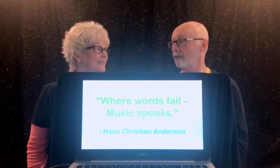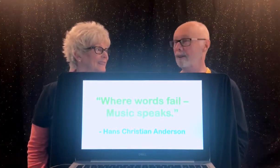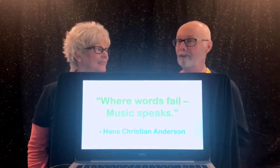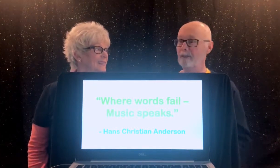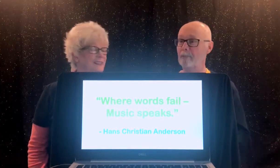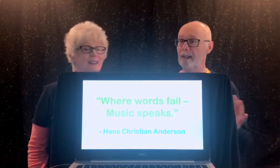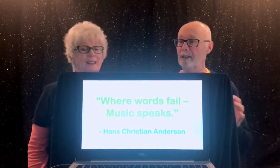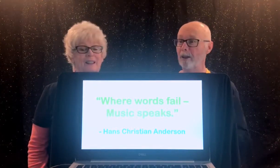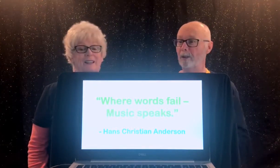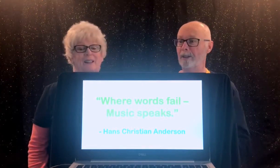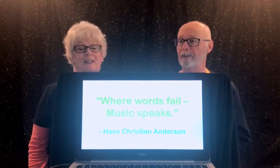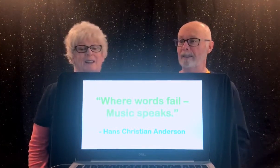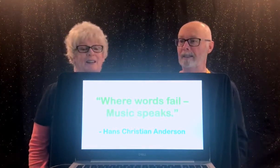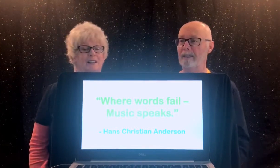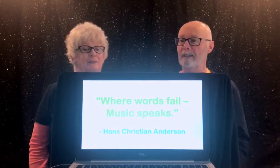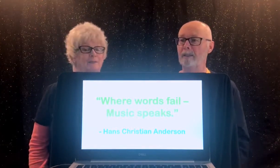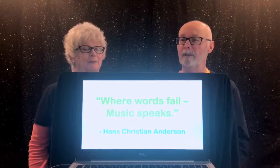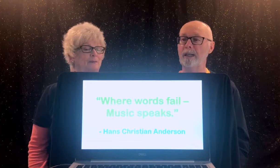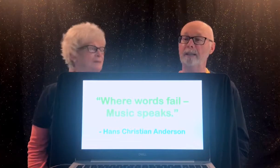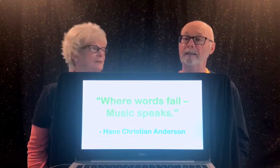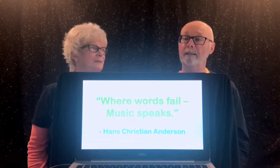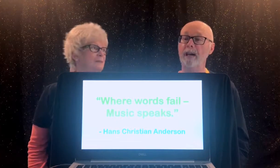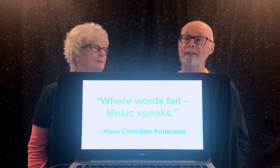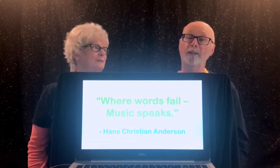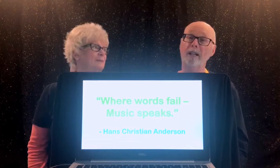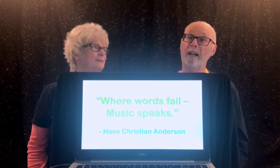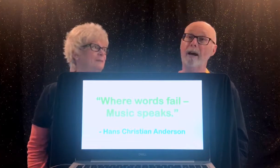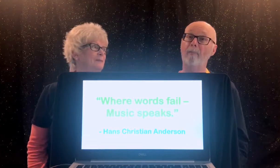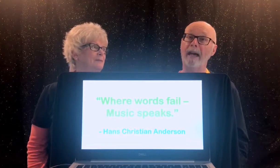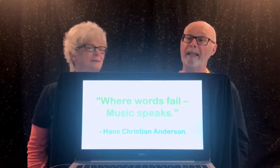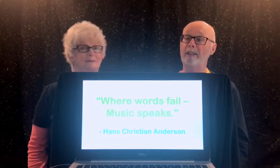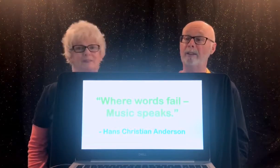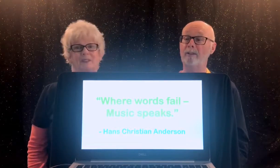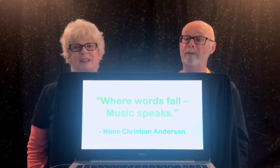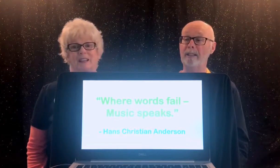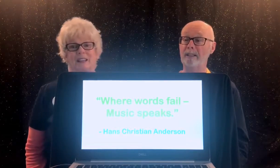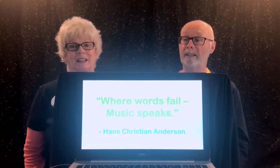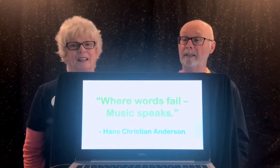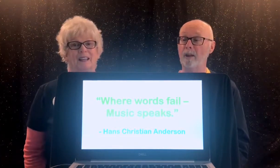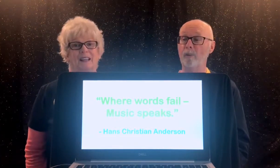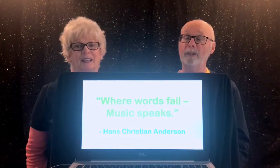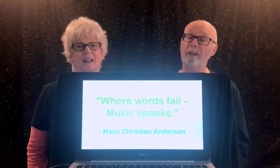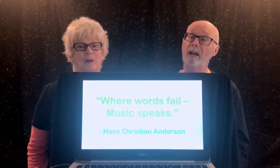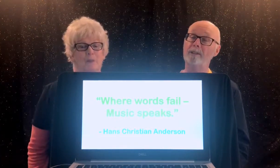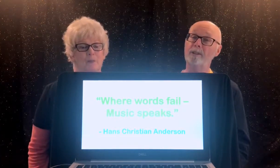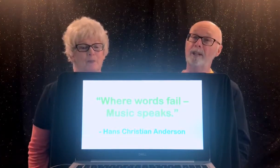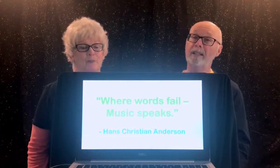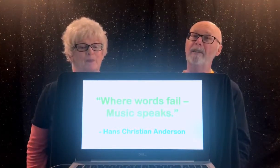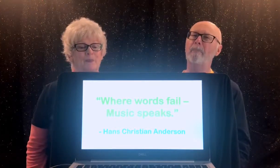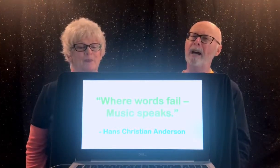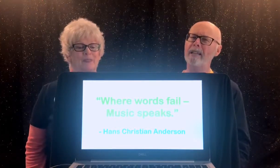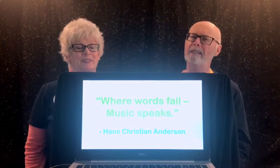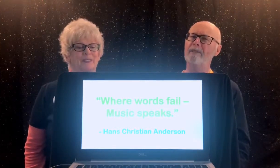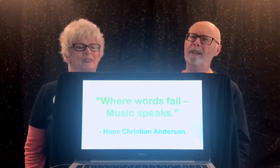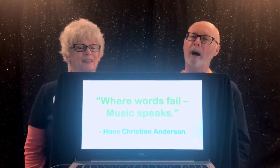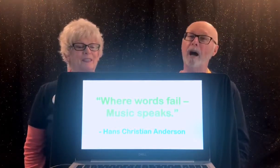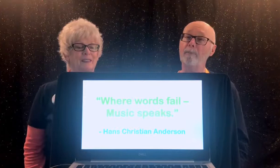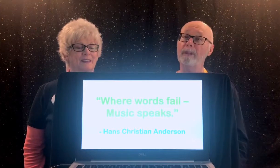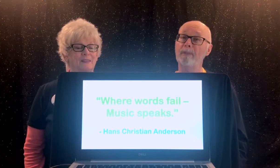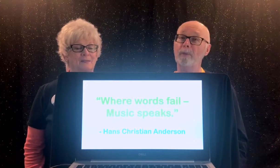even to play along with. You can't concentrate on how badly you're feeling when you're concentrating on the positive and uplifting